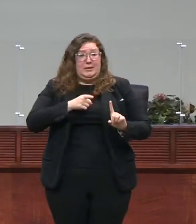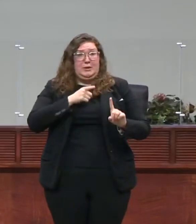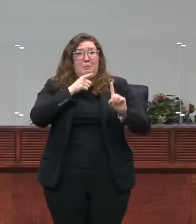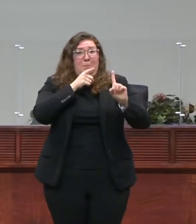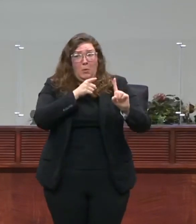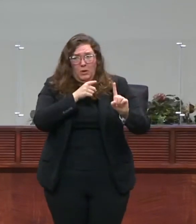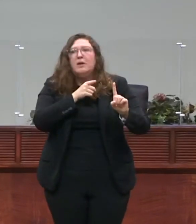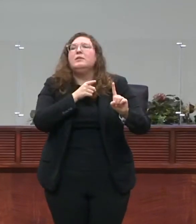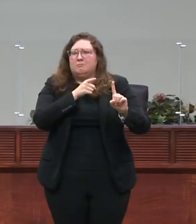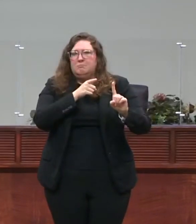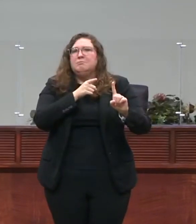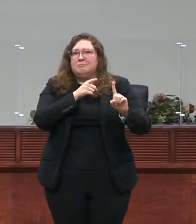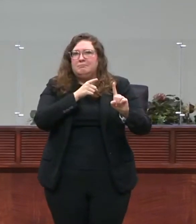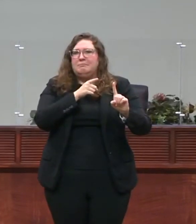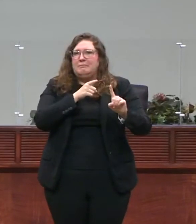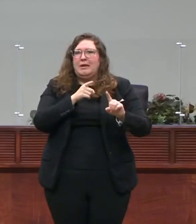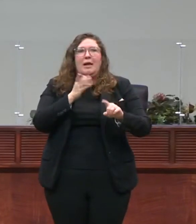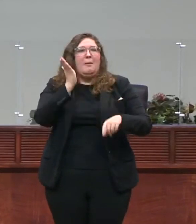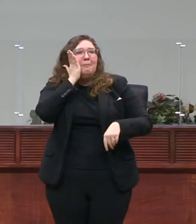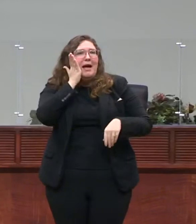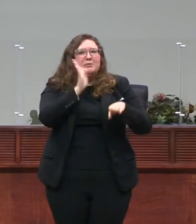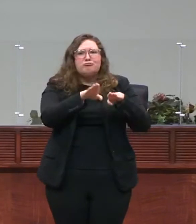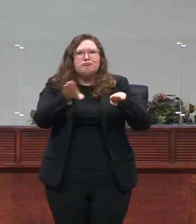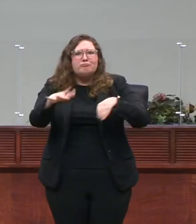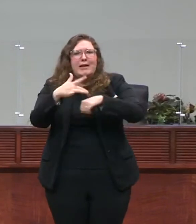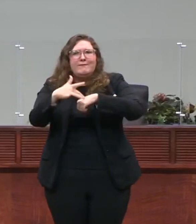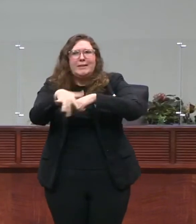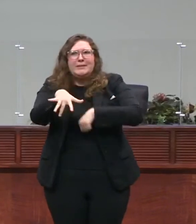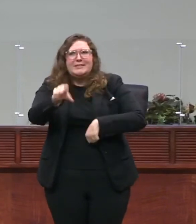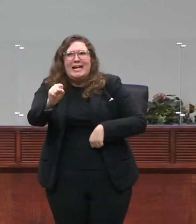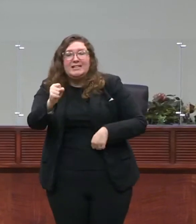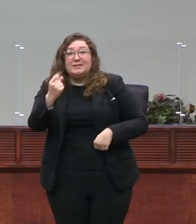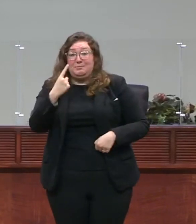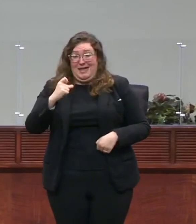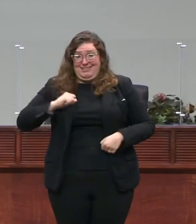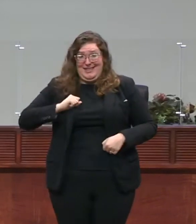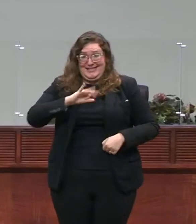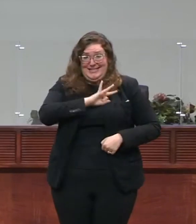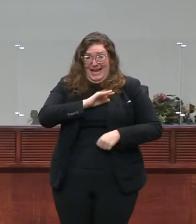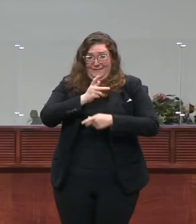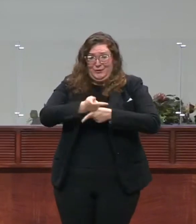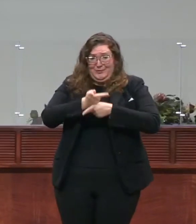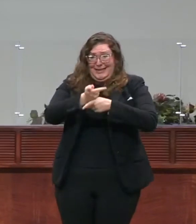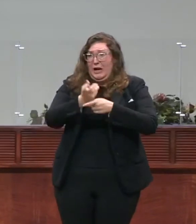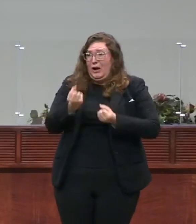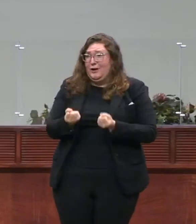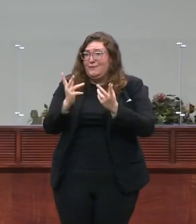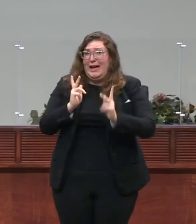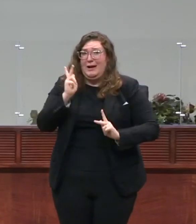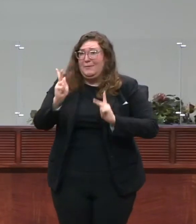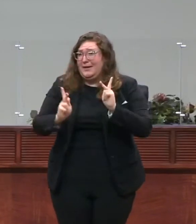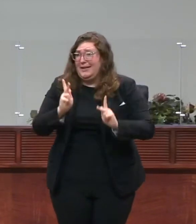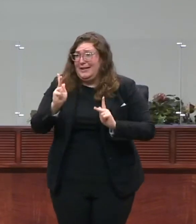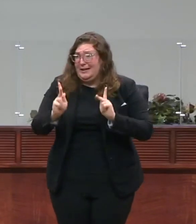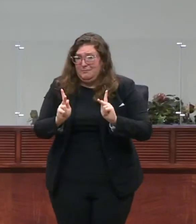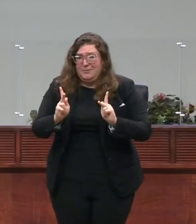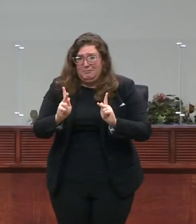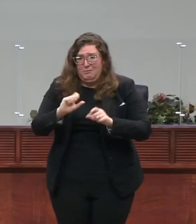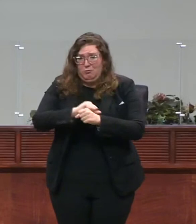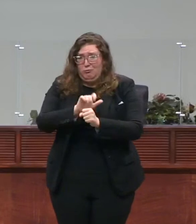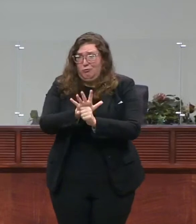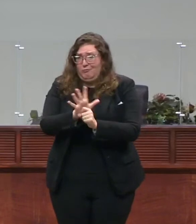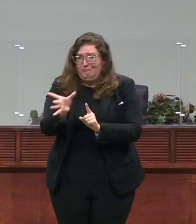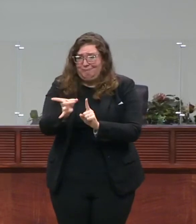they have this capacity, the percentage of people with COVID-19 has lately decreased a little